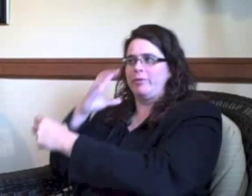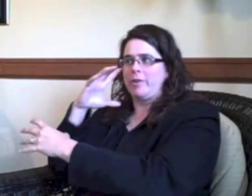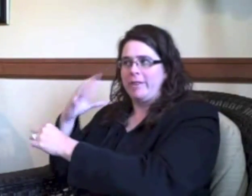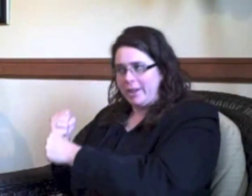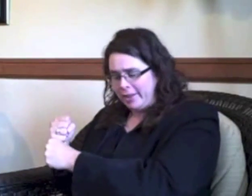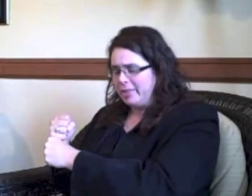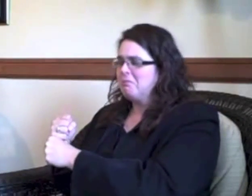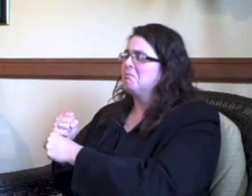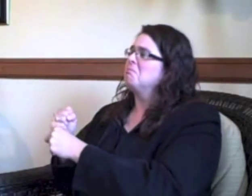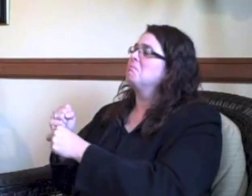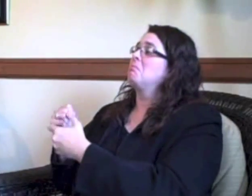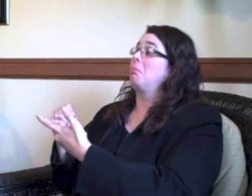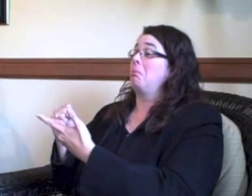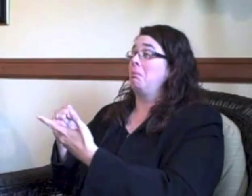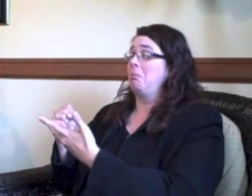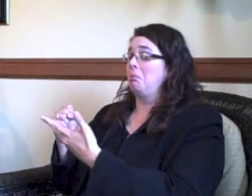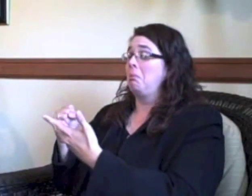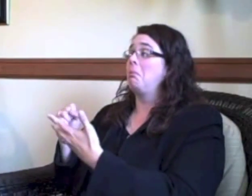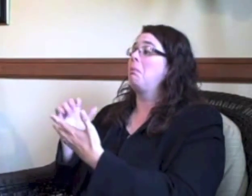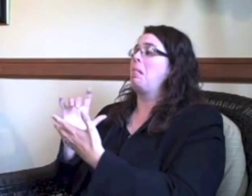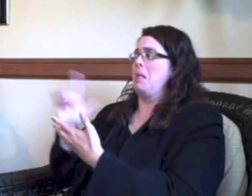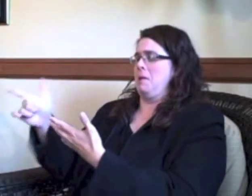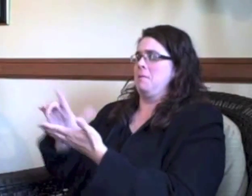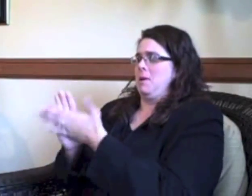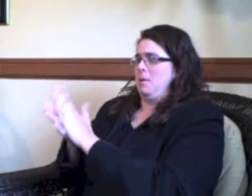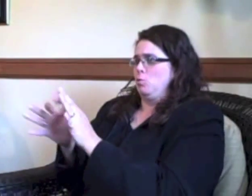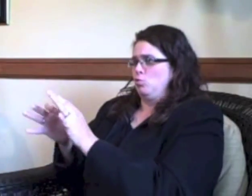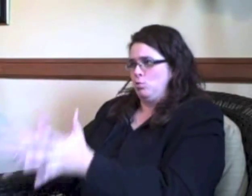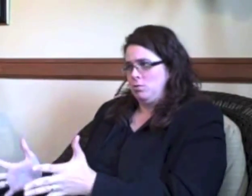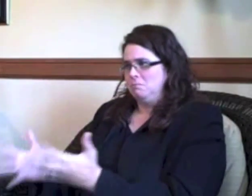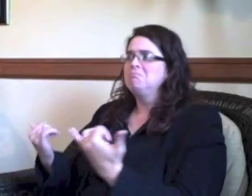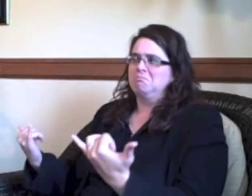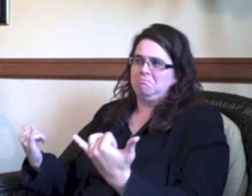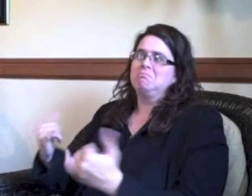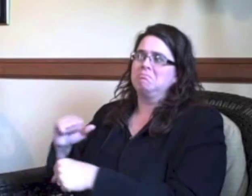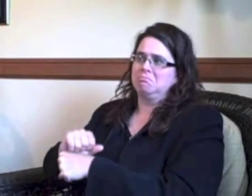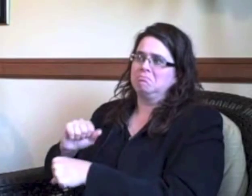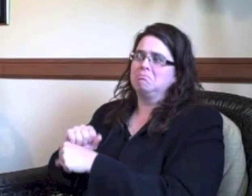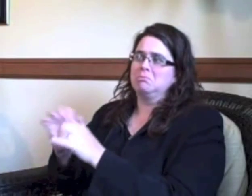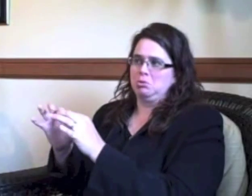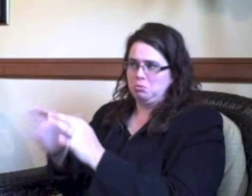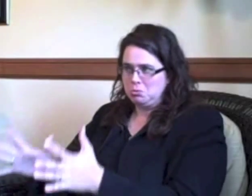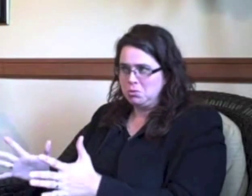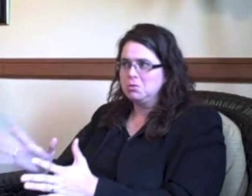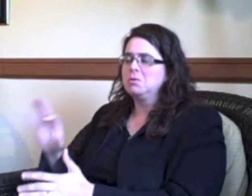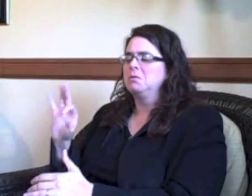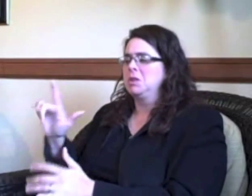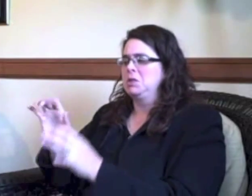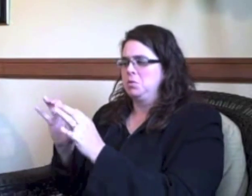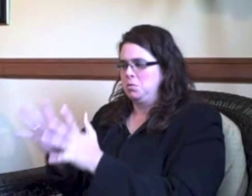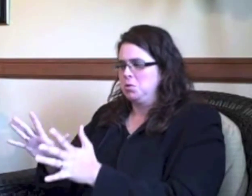and my family was very strong and had a strong foundation in their faith. And now I work as an